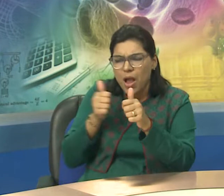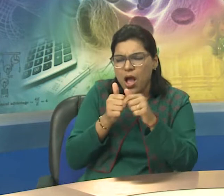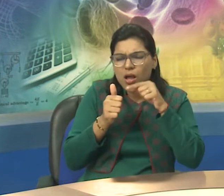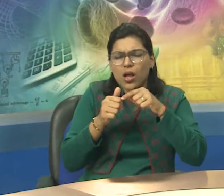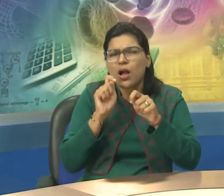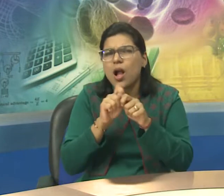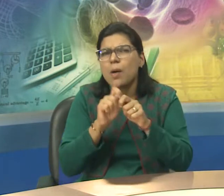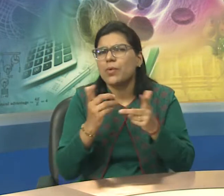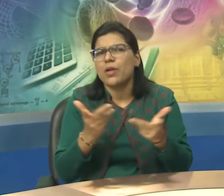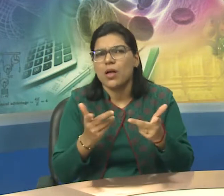Back office